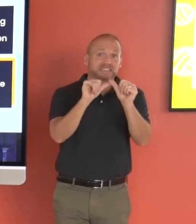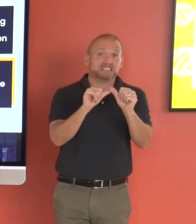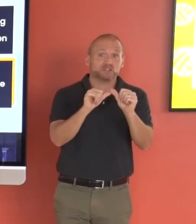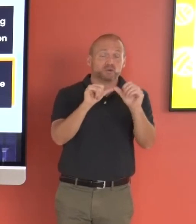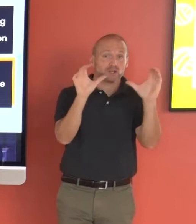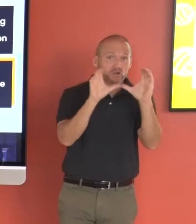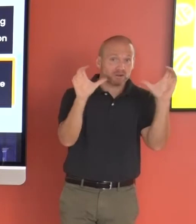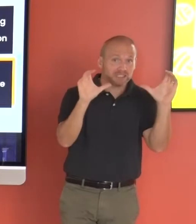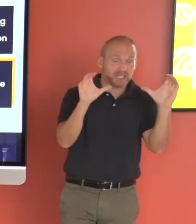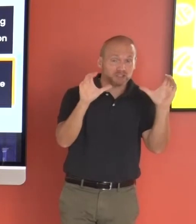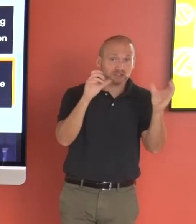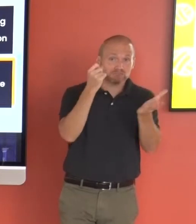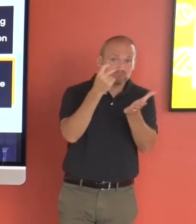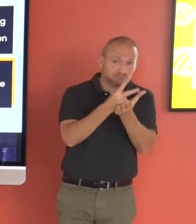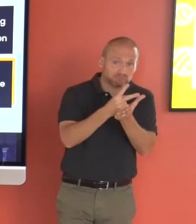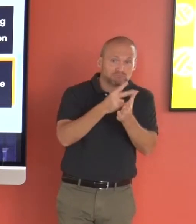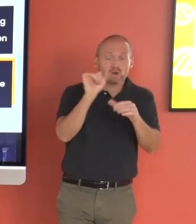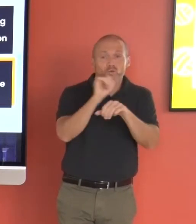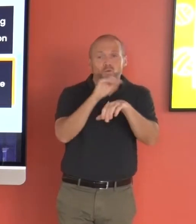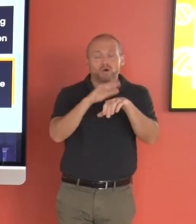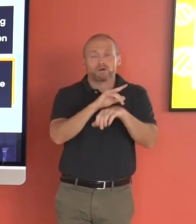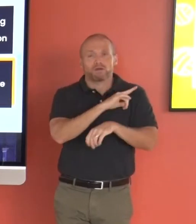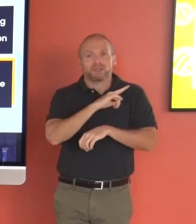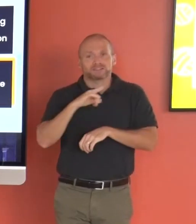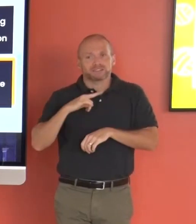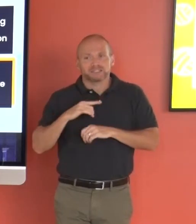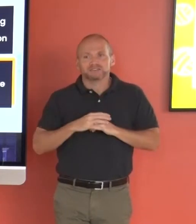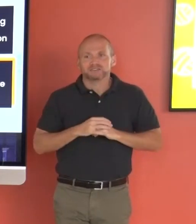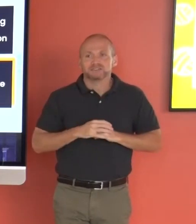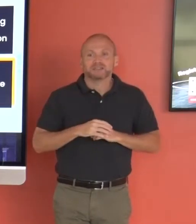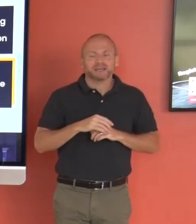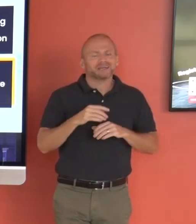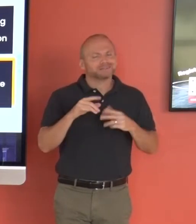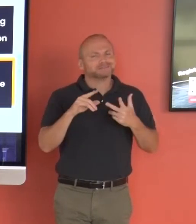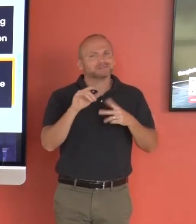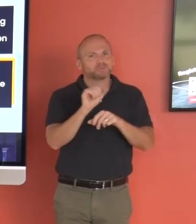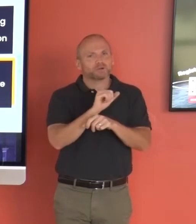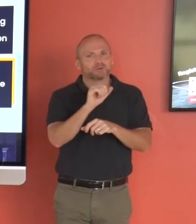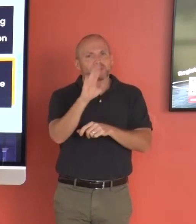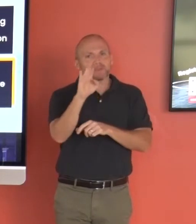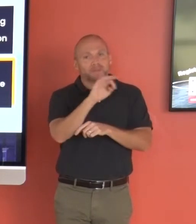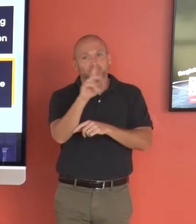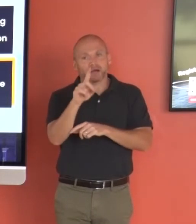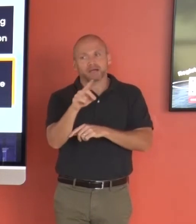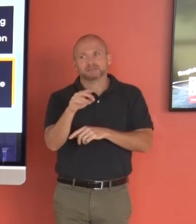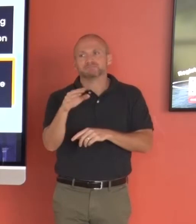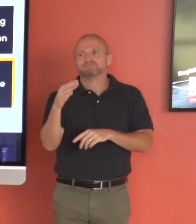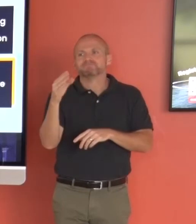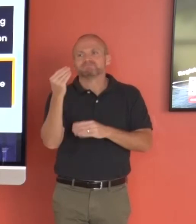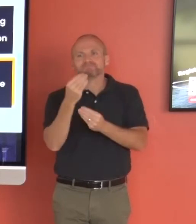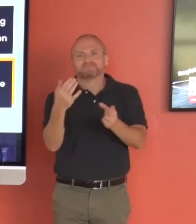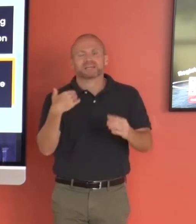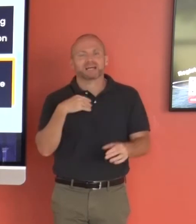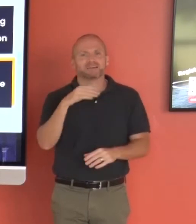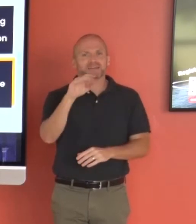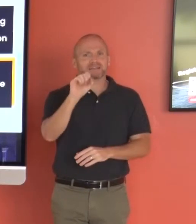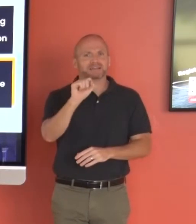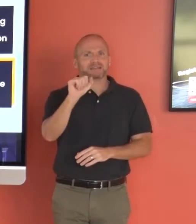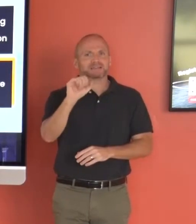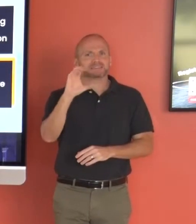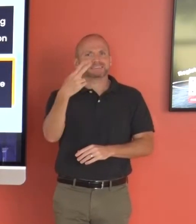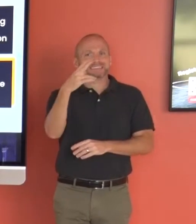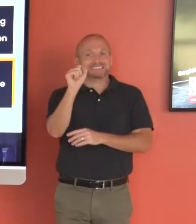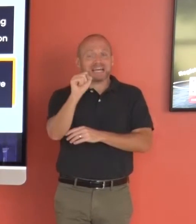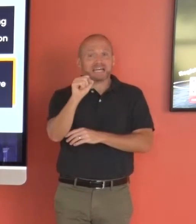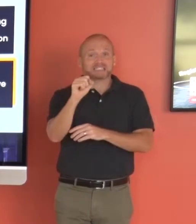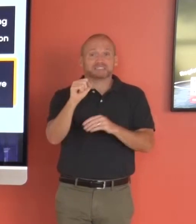the legislative items, the GEO bond. But just as a reminder, we have our SACS reaccreditation on-site